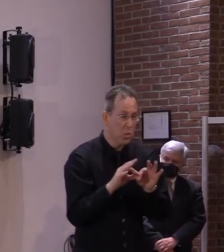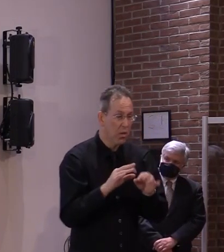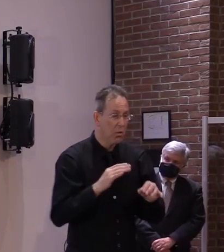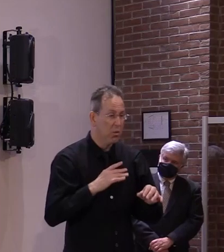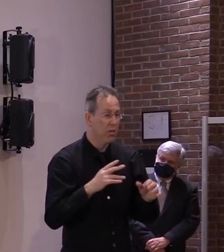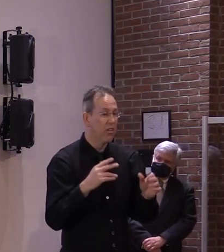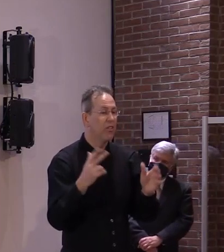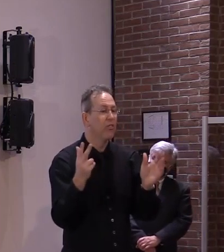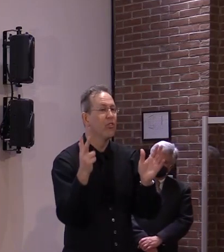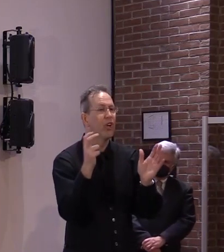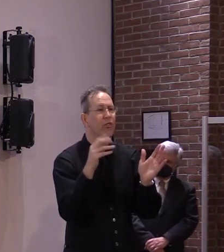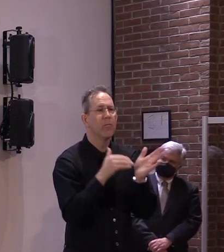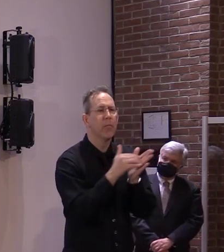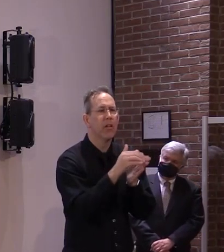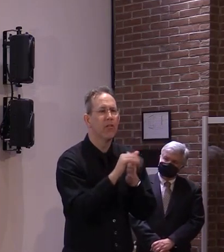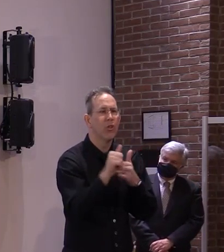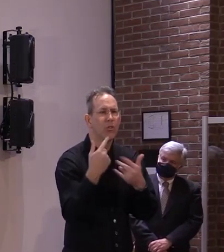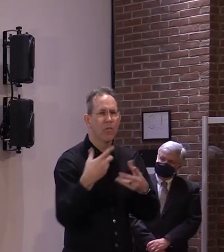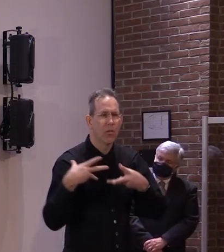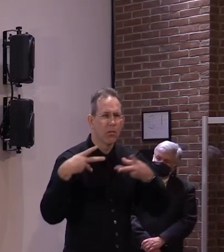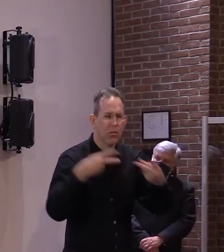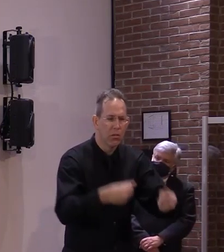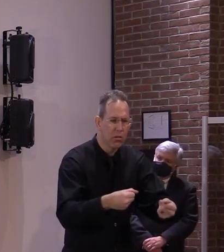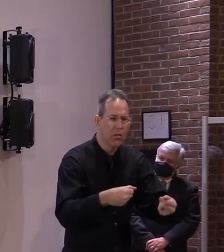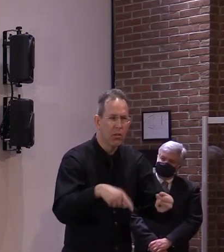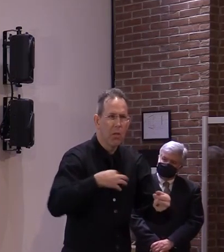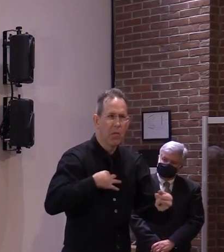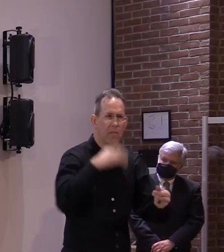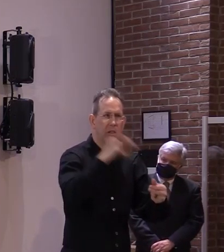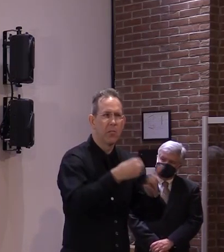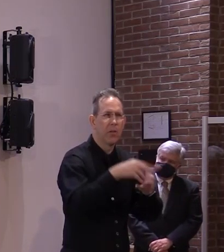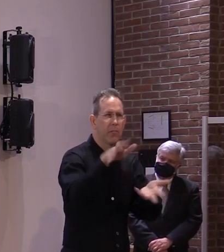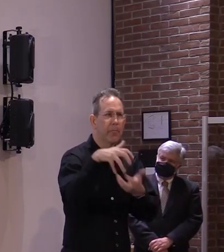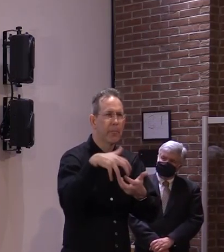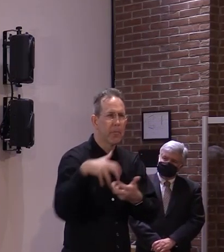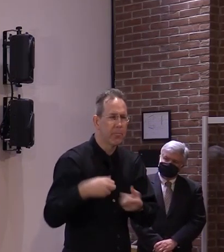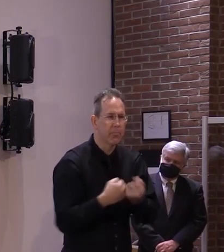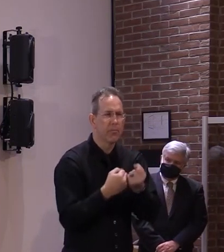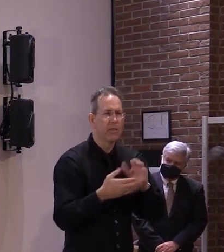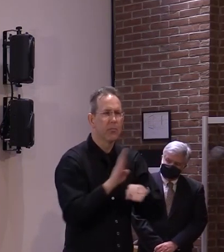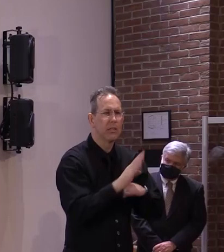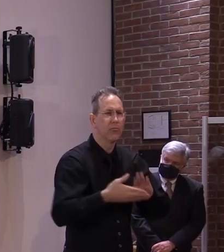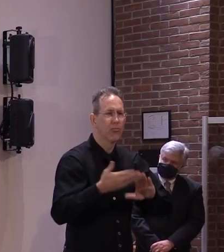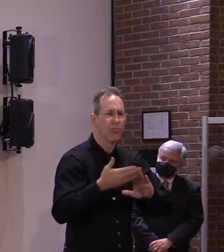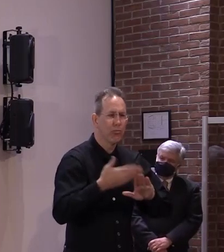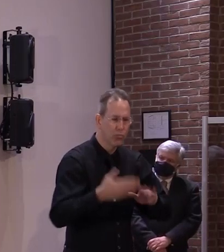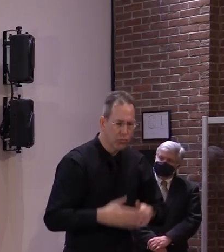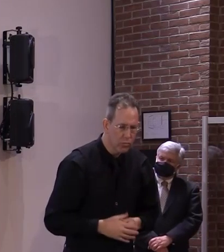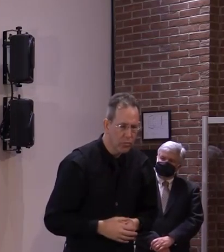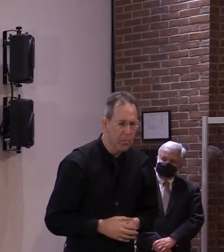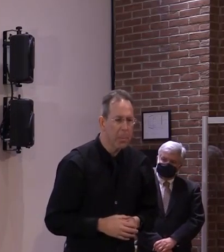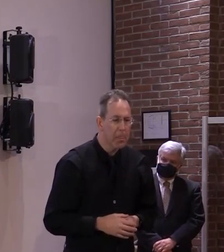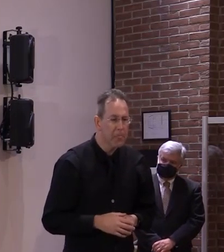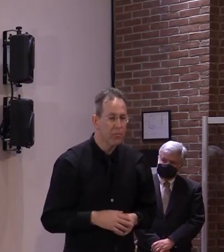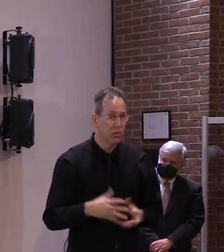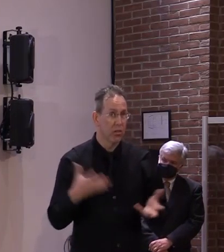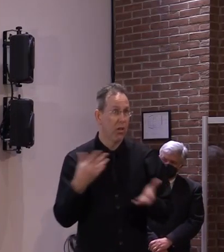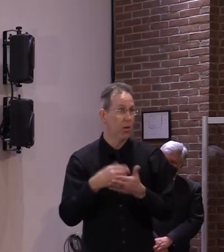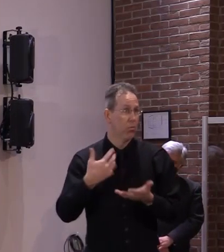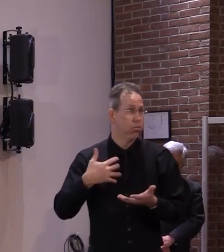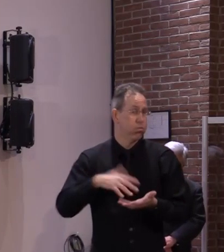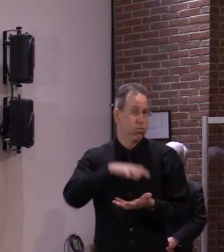that $300 million to the $1.2 billion from the last round, that's over $1.5 billion now overall for Vermont businesses.